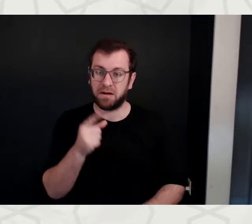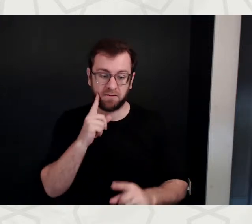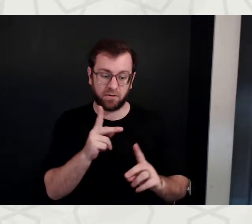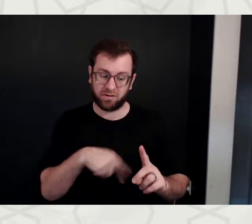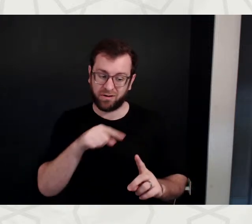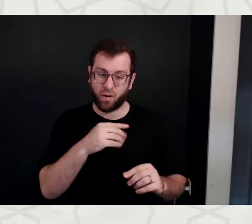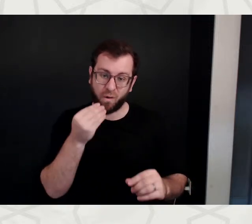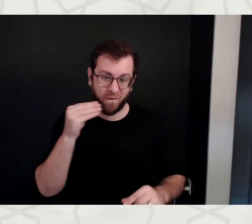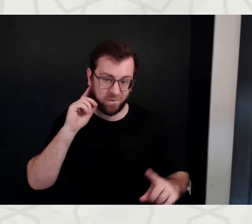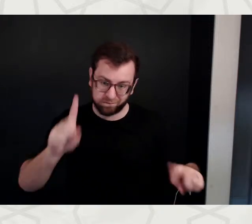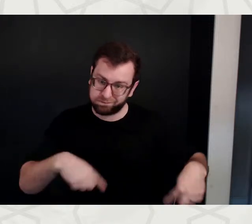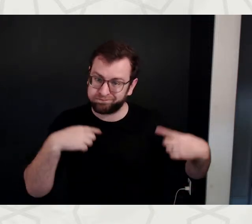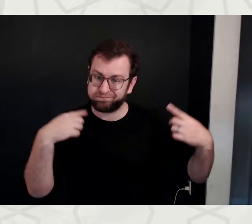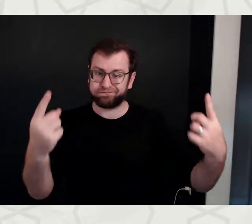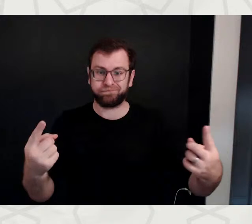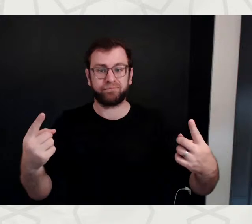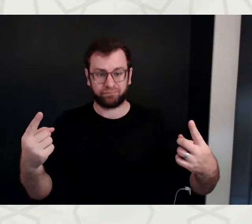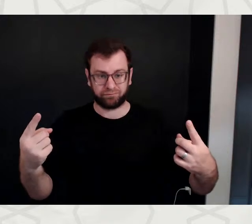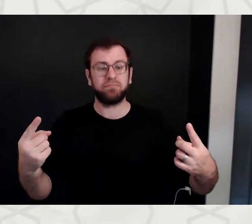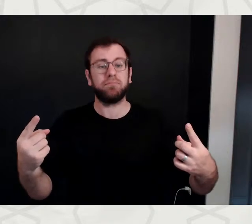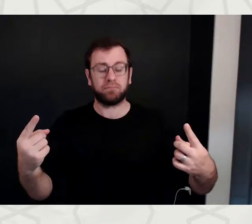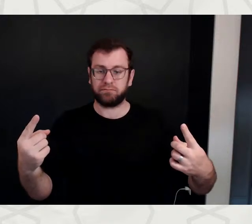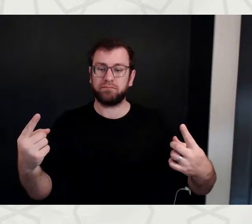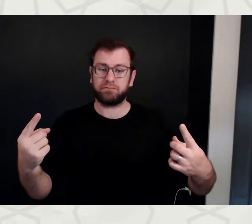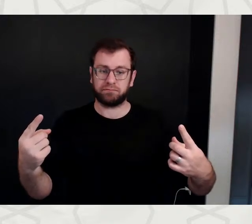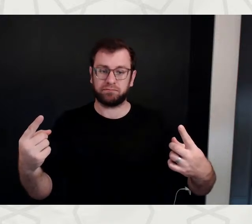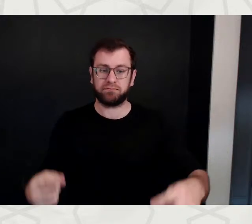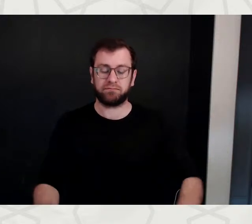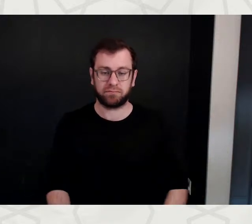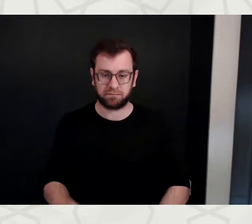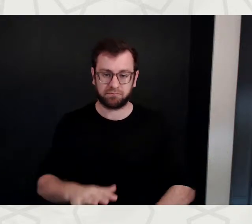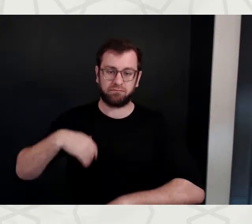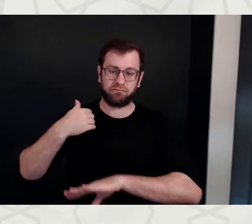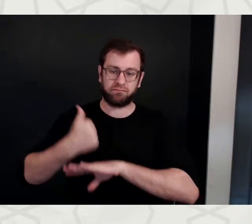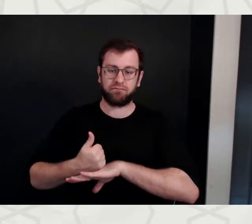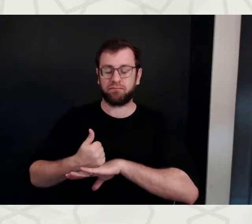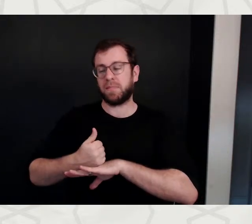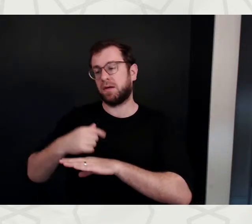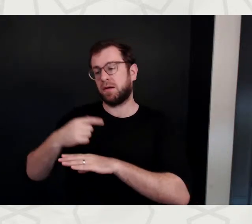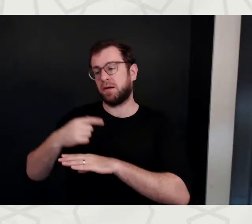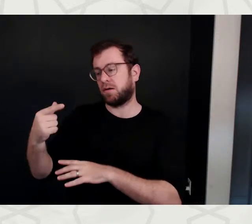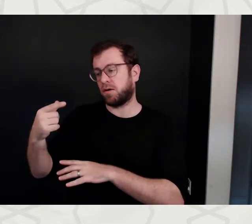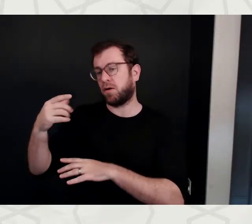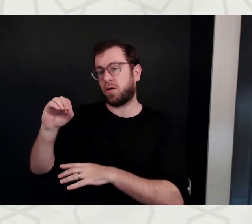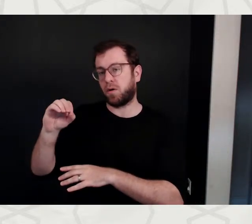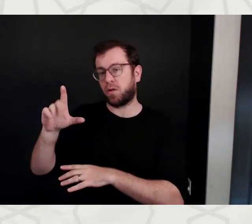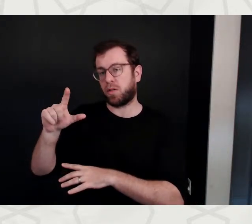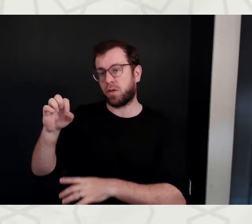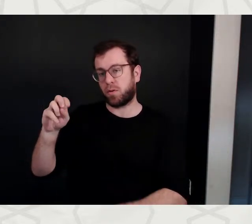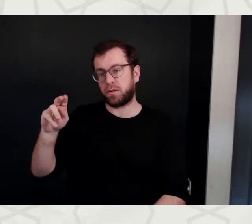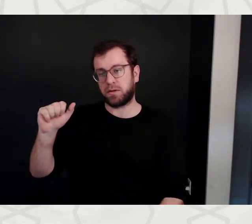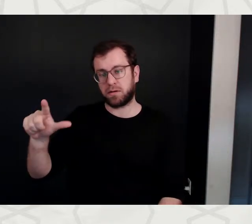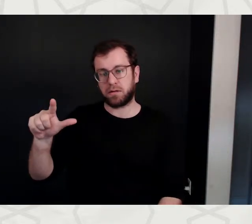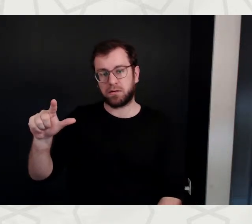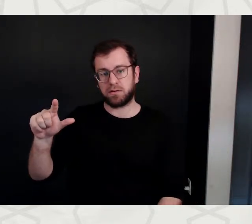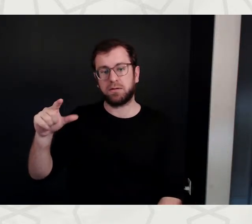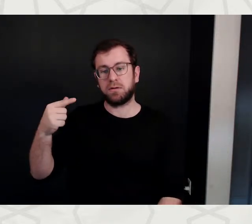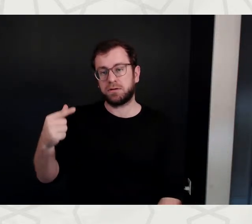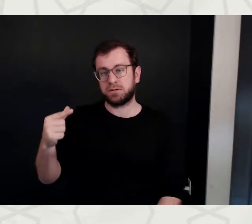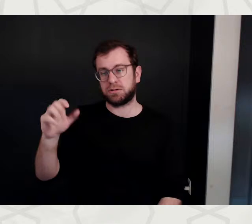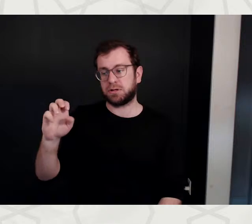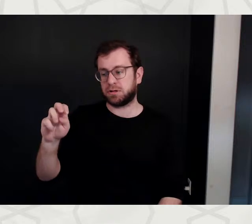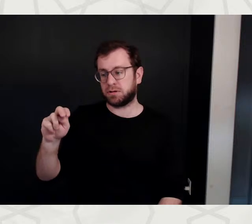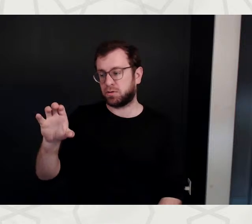Palestinian people, is settler colonial genocide. It is the last